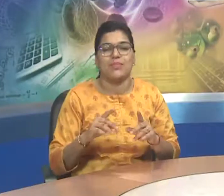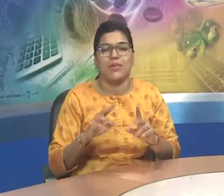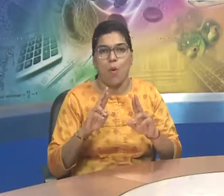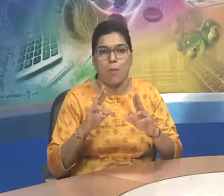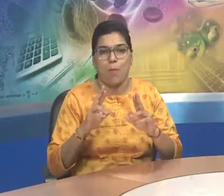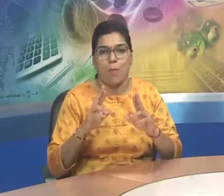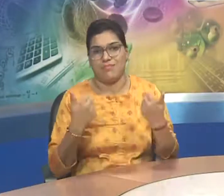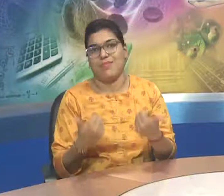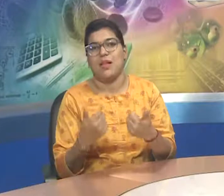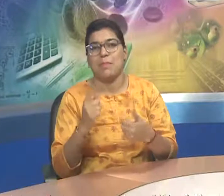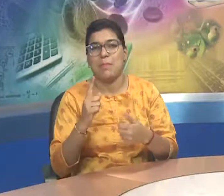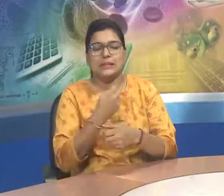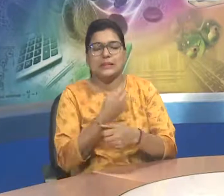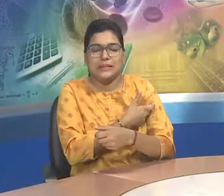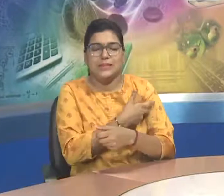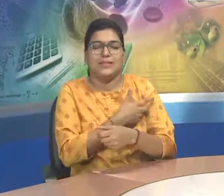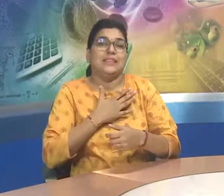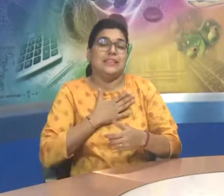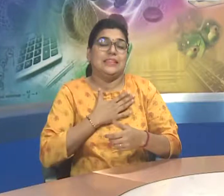which could have